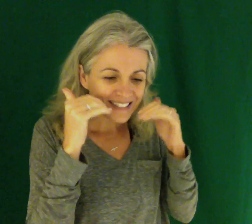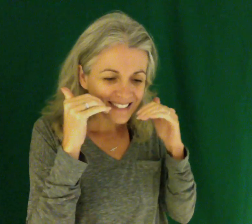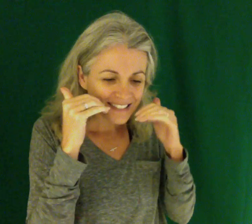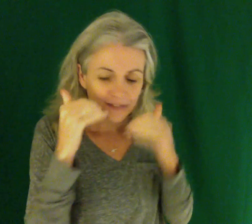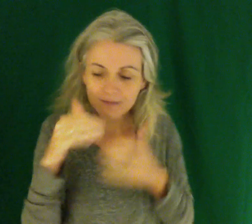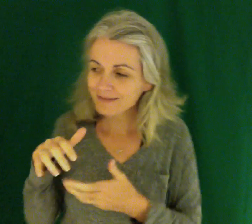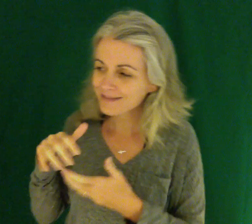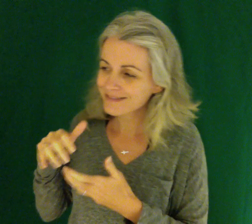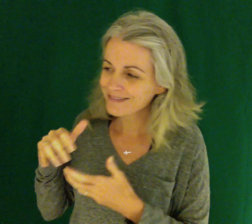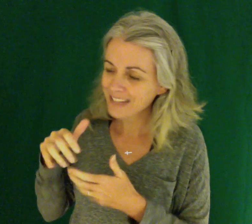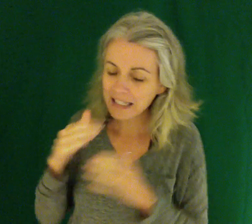at fear.